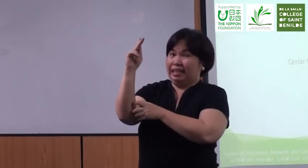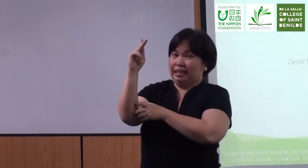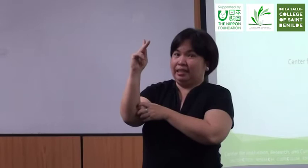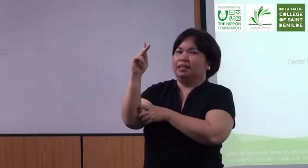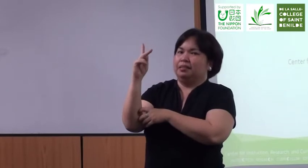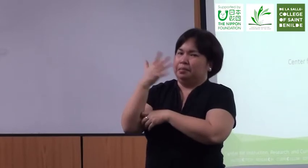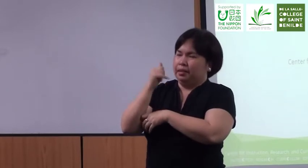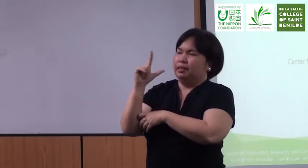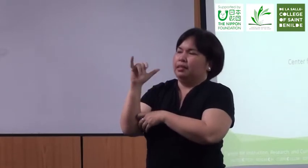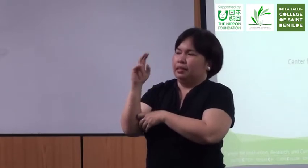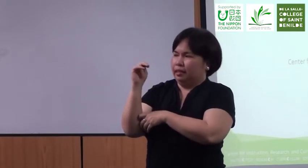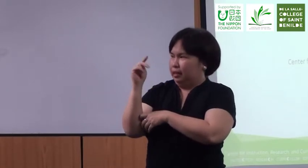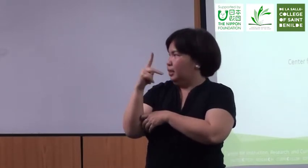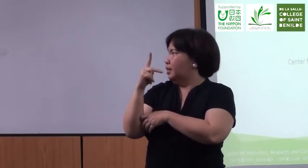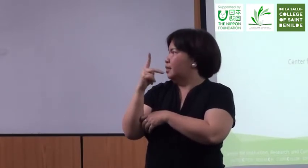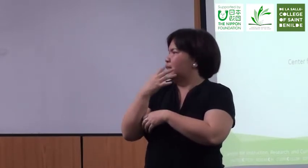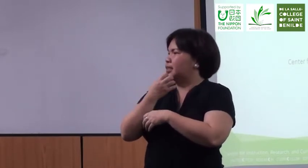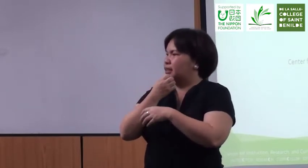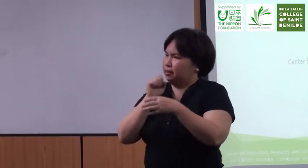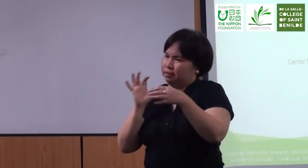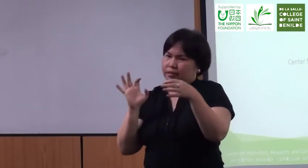provide the link.